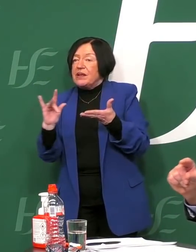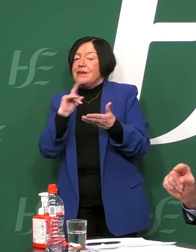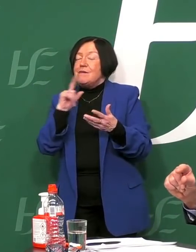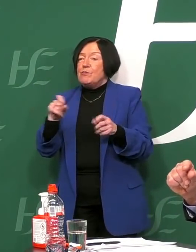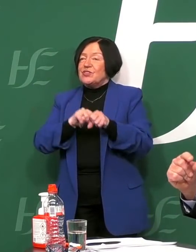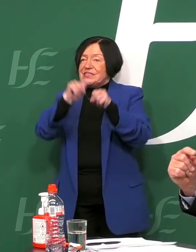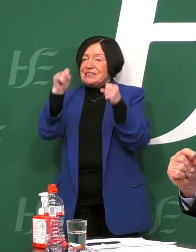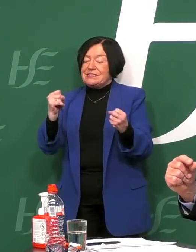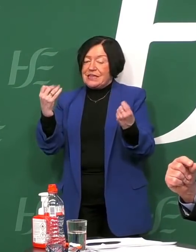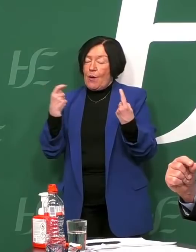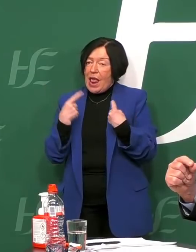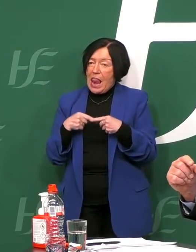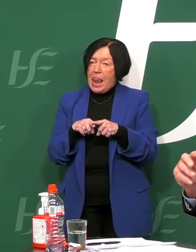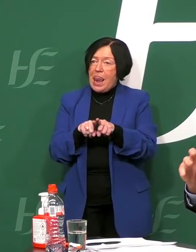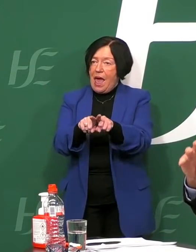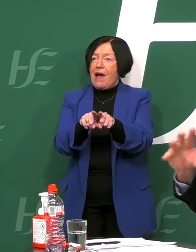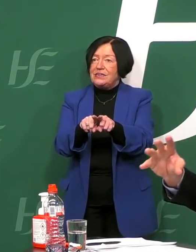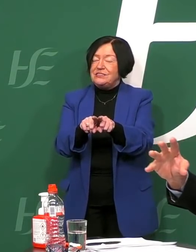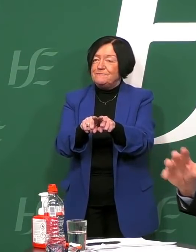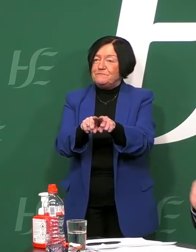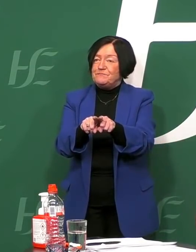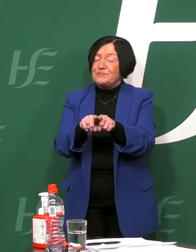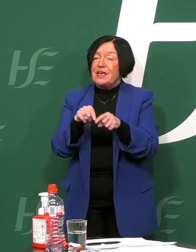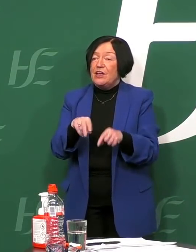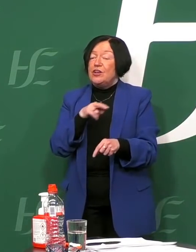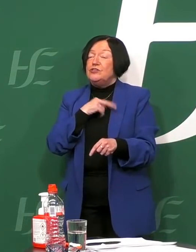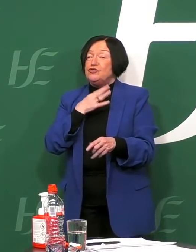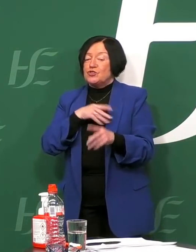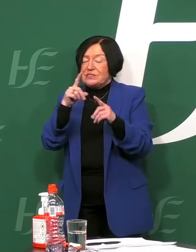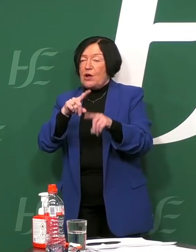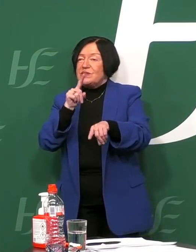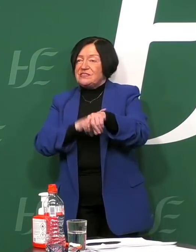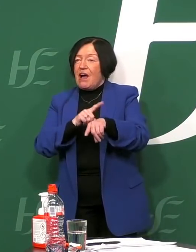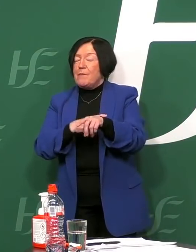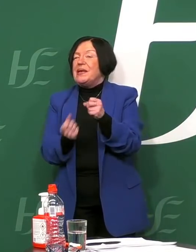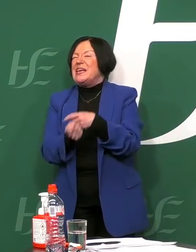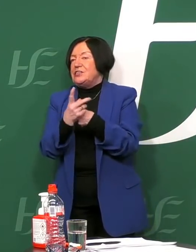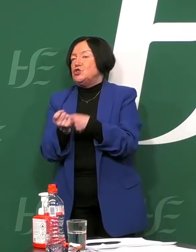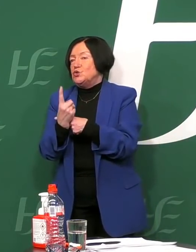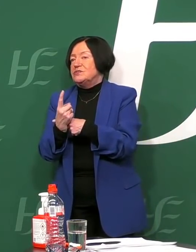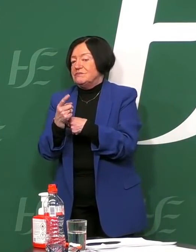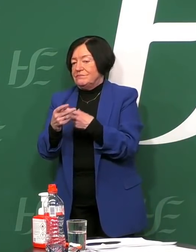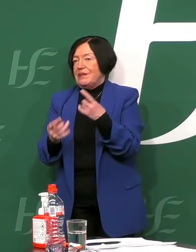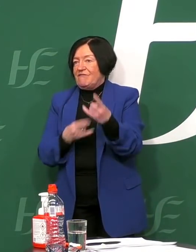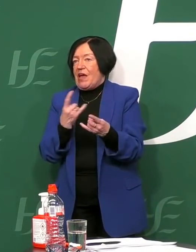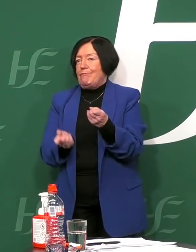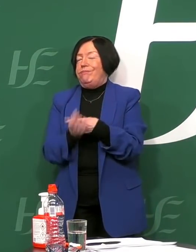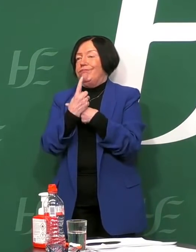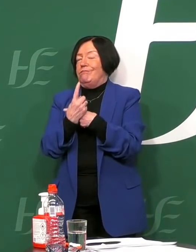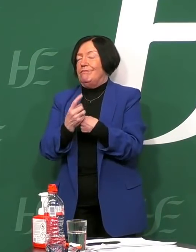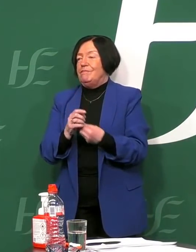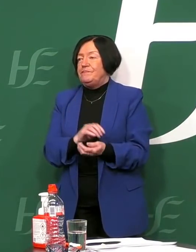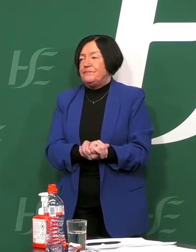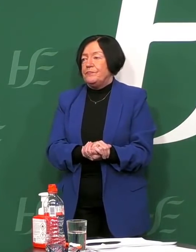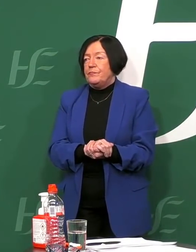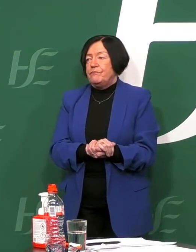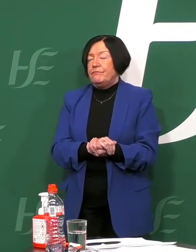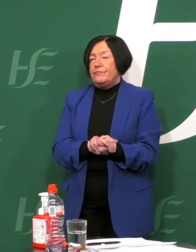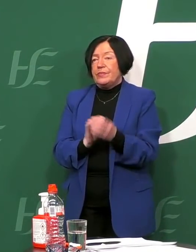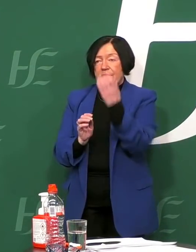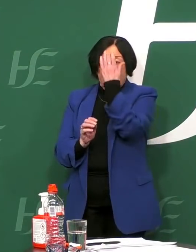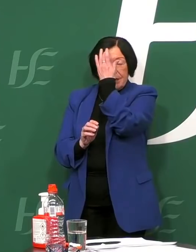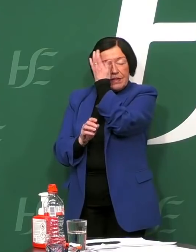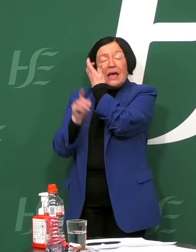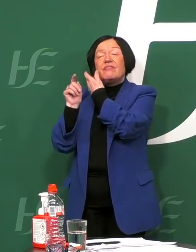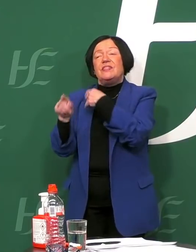now are as aligned really as they can be. And it's really just down to timing issues that may cause that to happen from time to time. So at